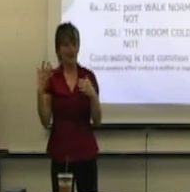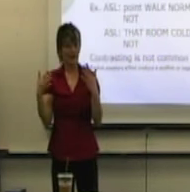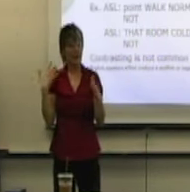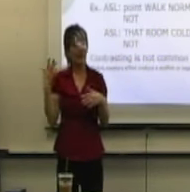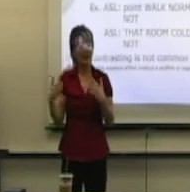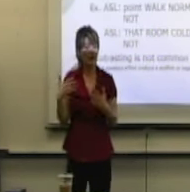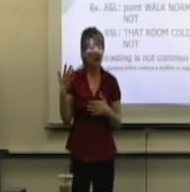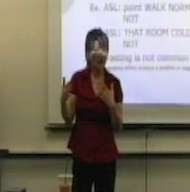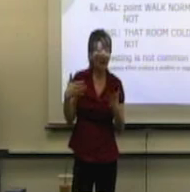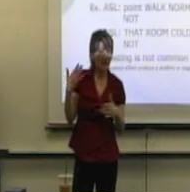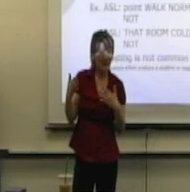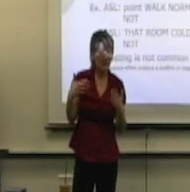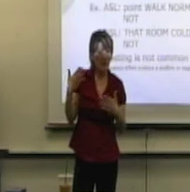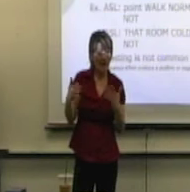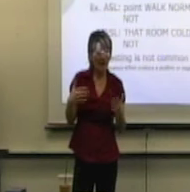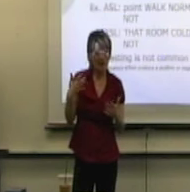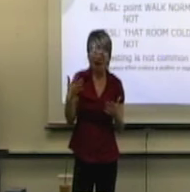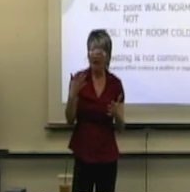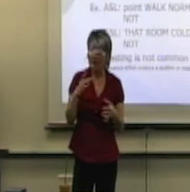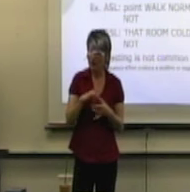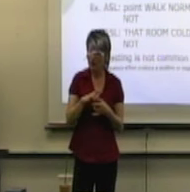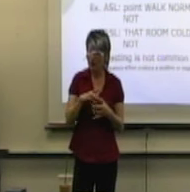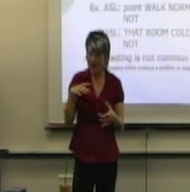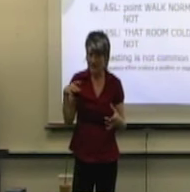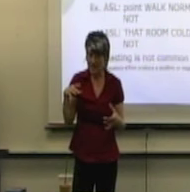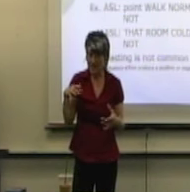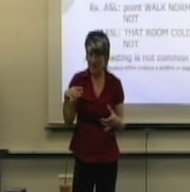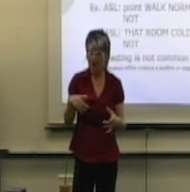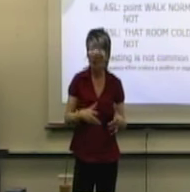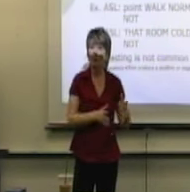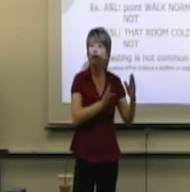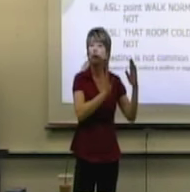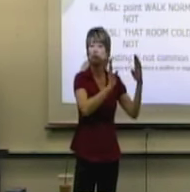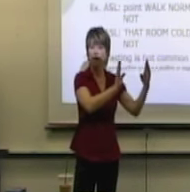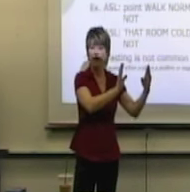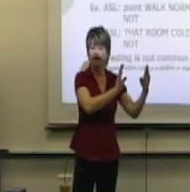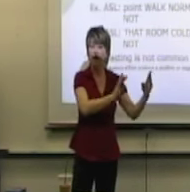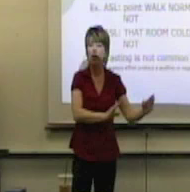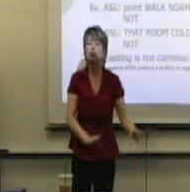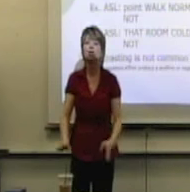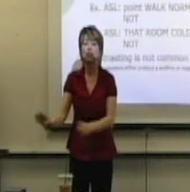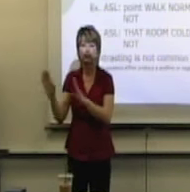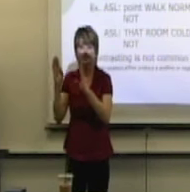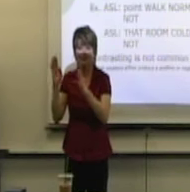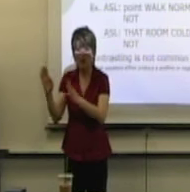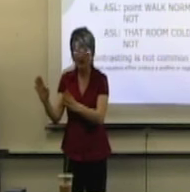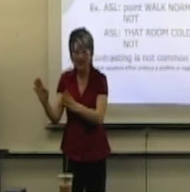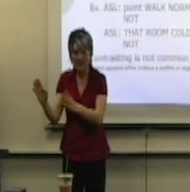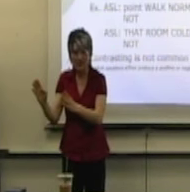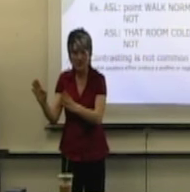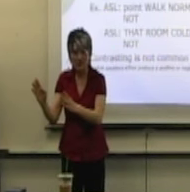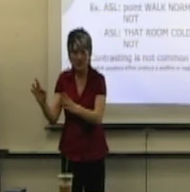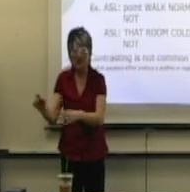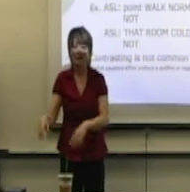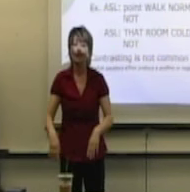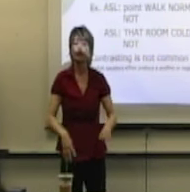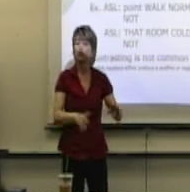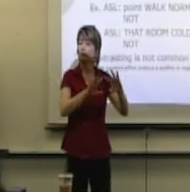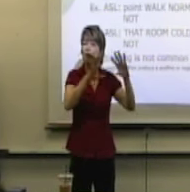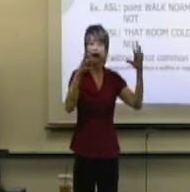here's where we have to stretch ourselves away from all of that glossing when we're going from ASL into spoken English. You may